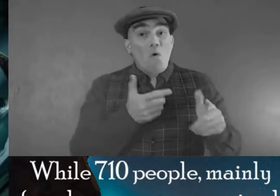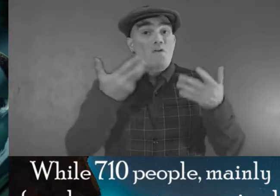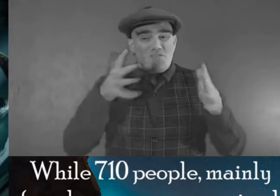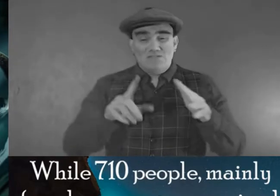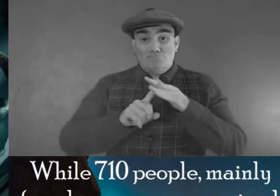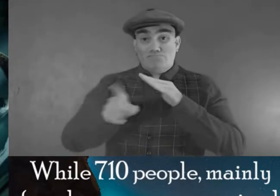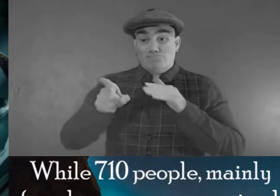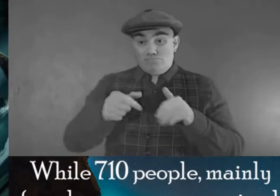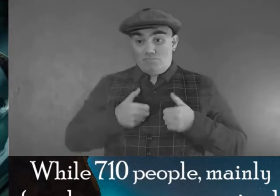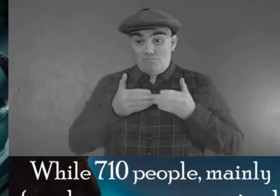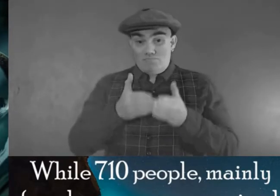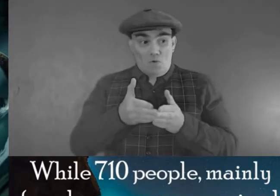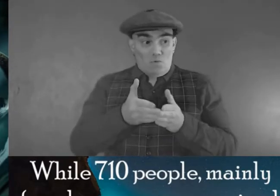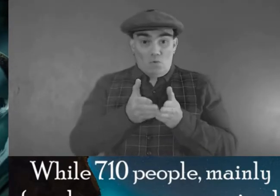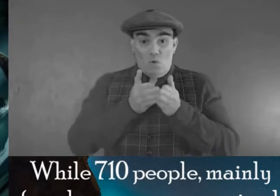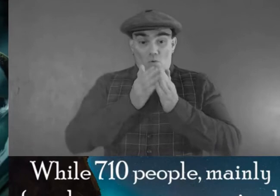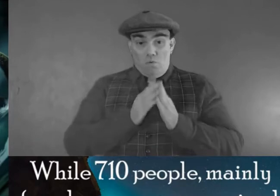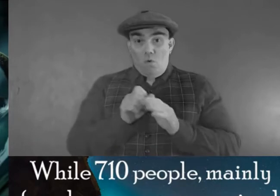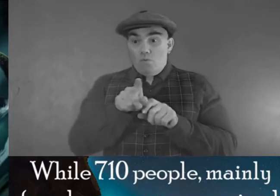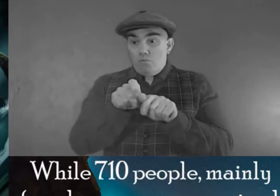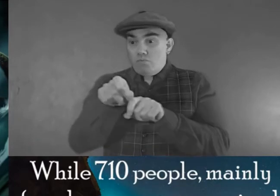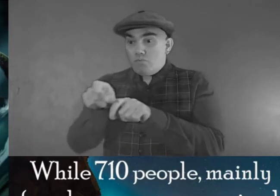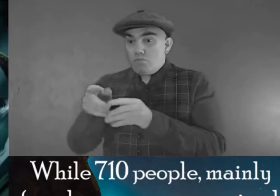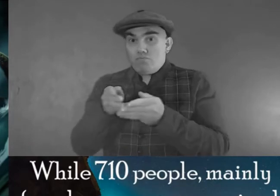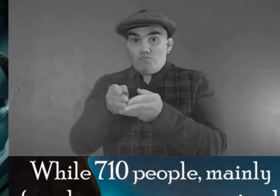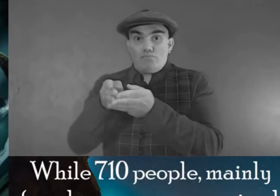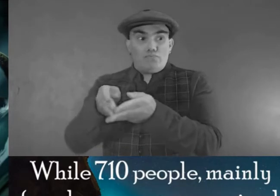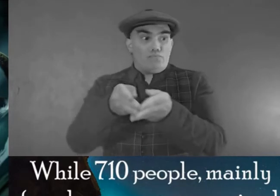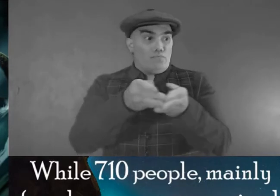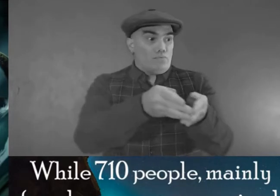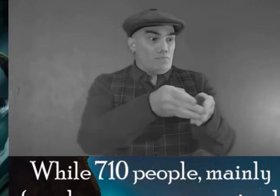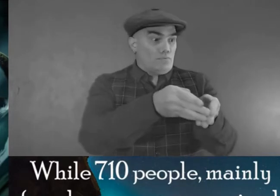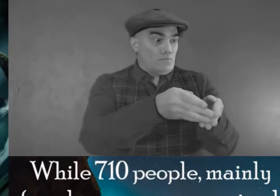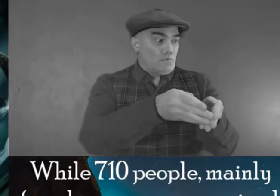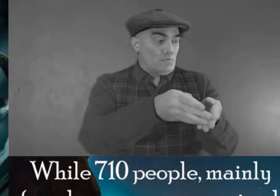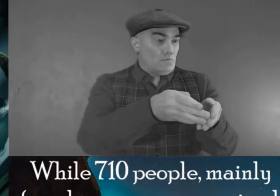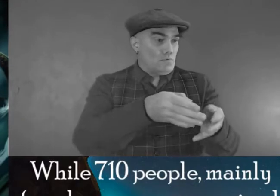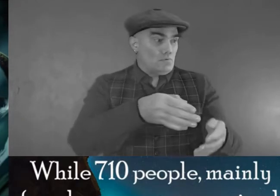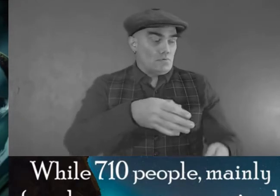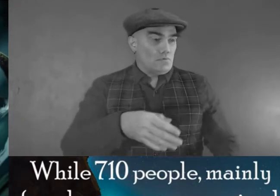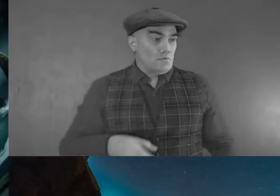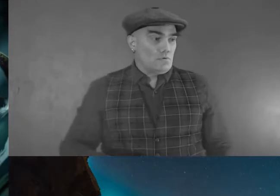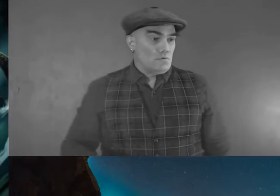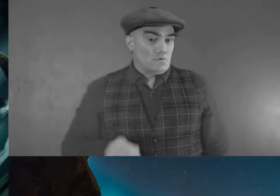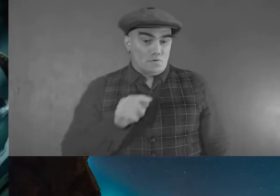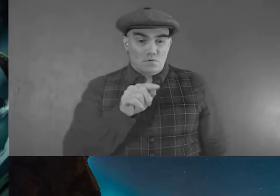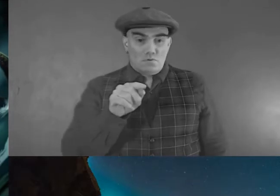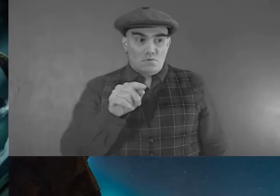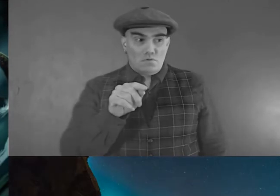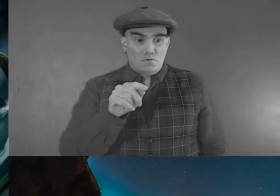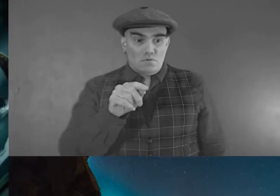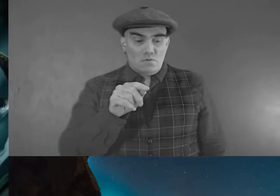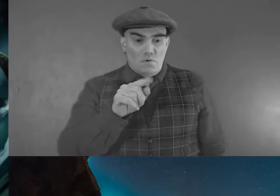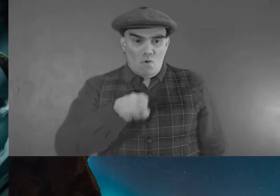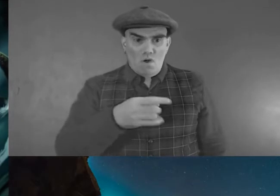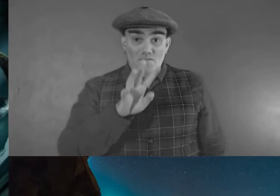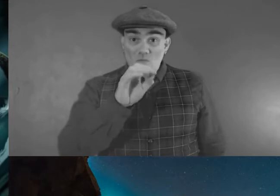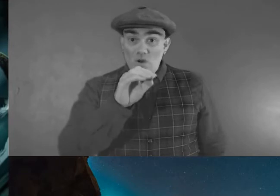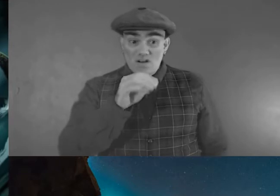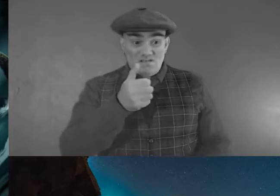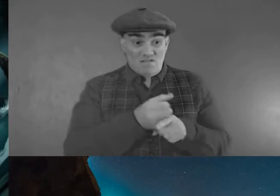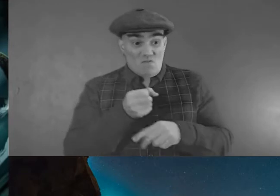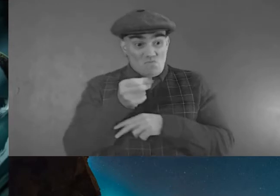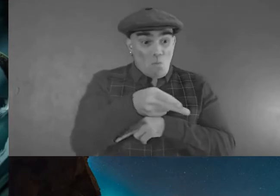survived. Almost all of them had escaped in lifeboats launched before the ship went down. Only about